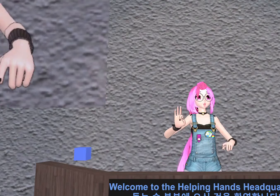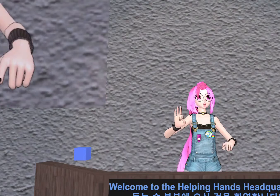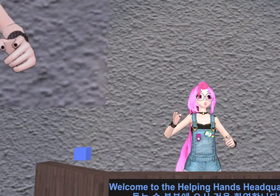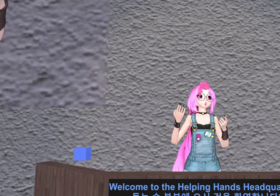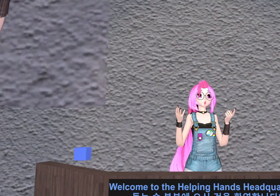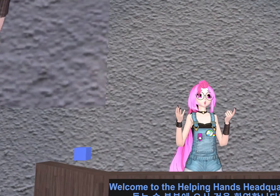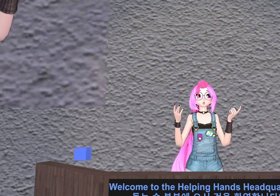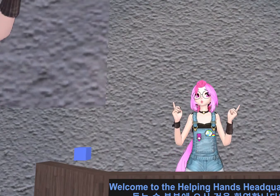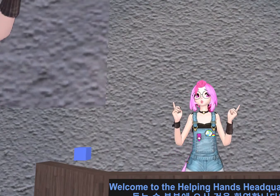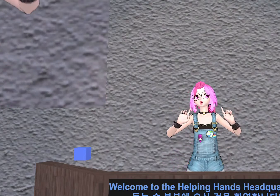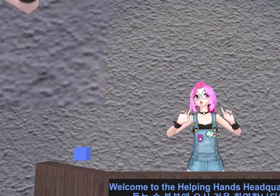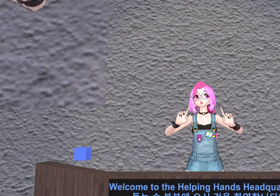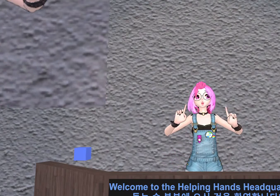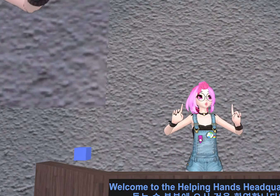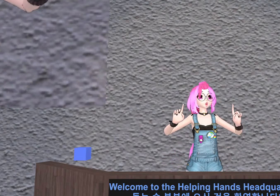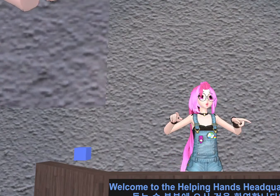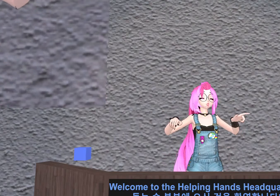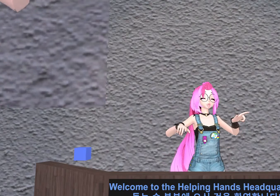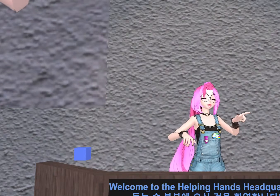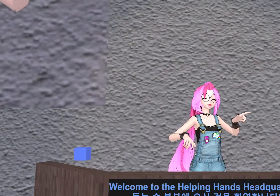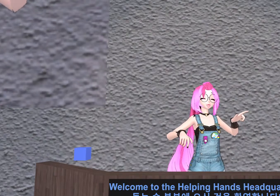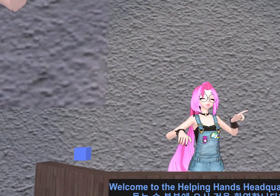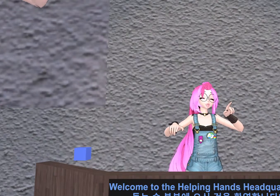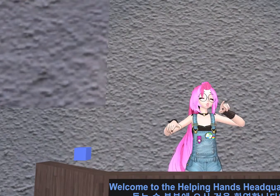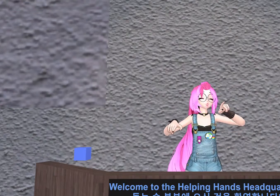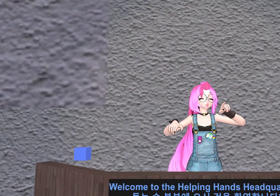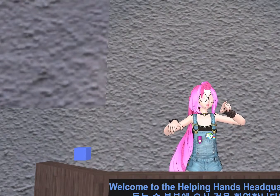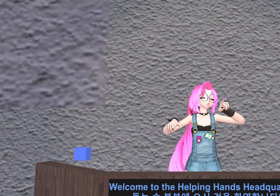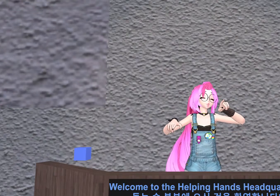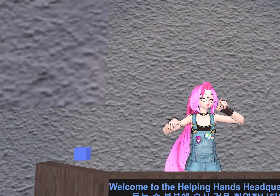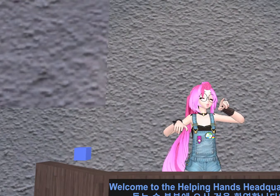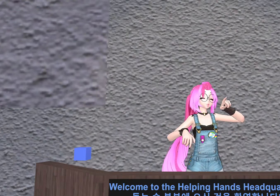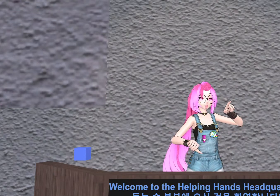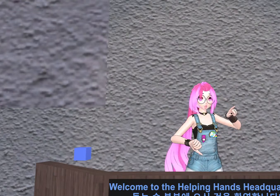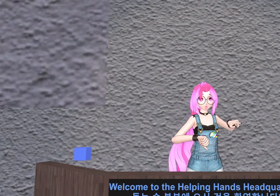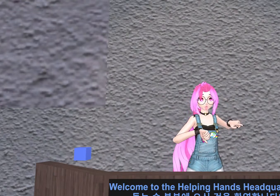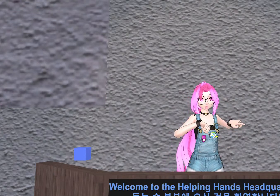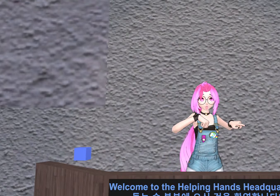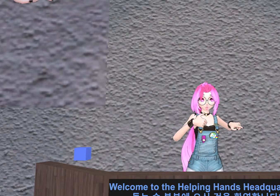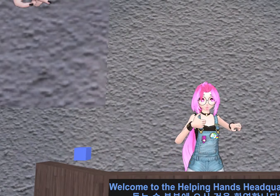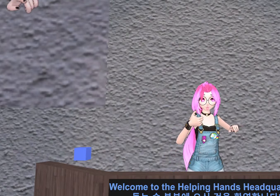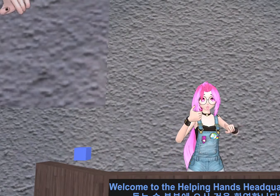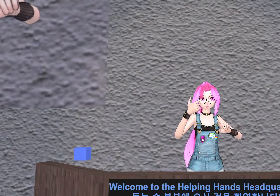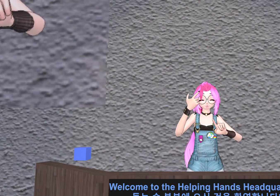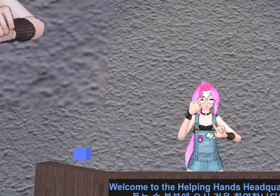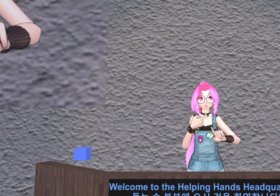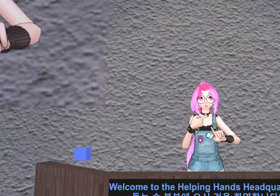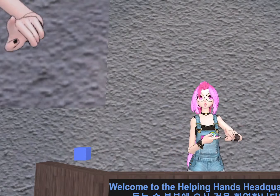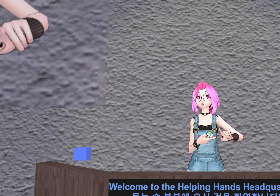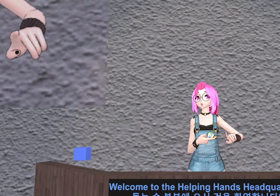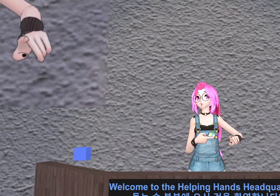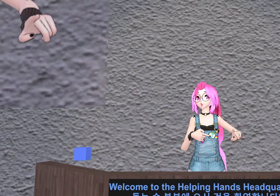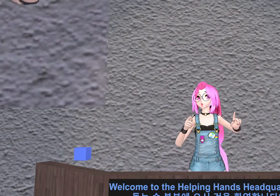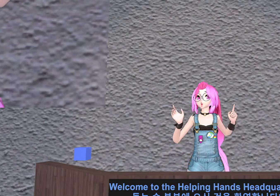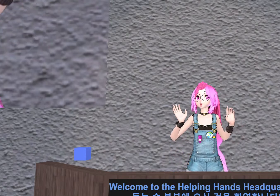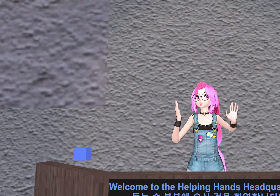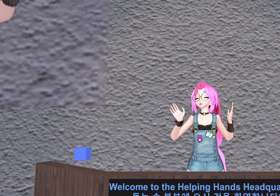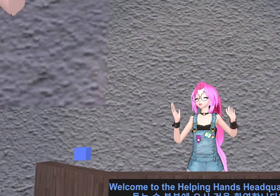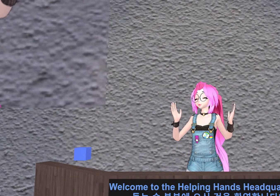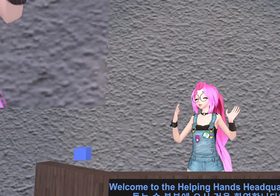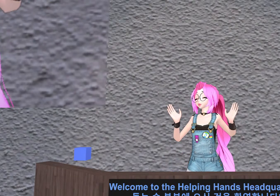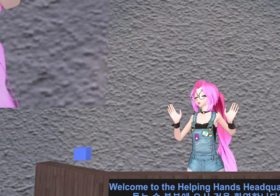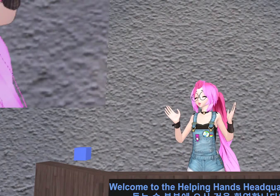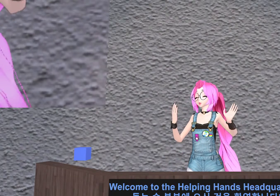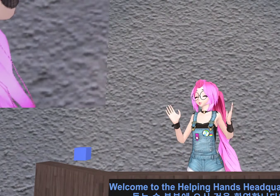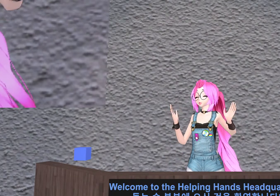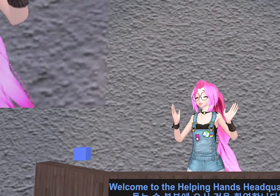Something special is happening, my friends. Yep, that's right. I saw someone said it. It's Pride